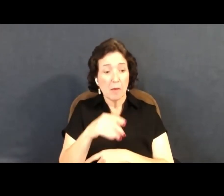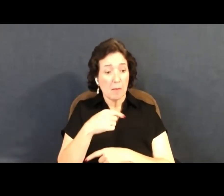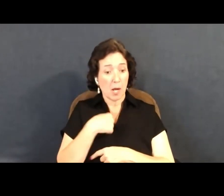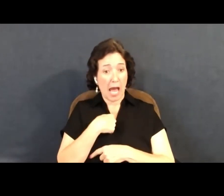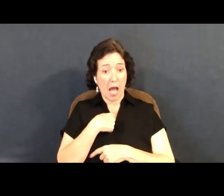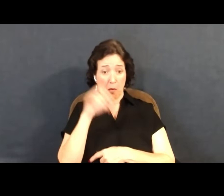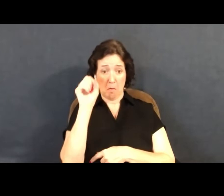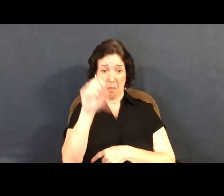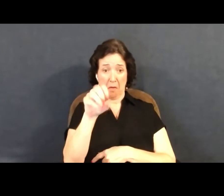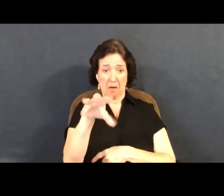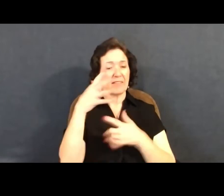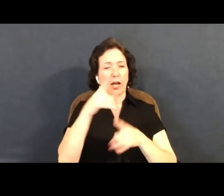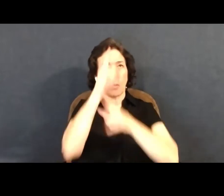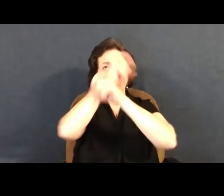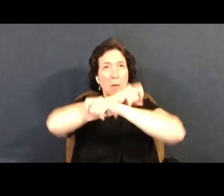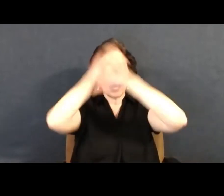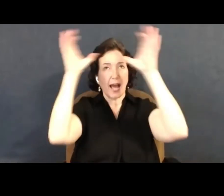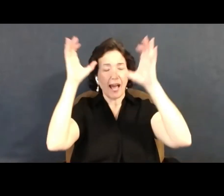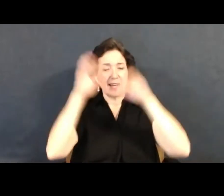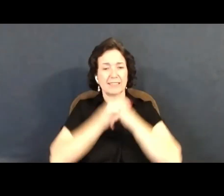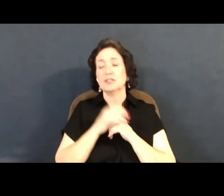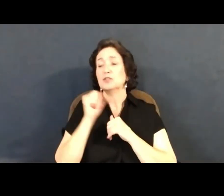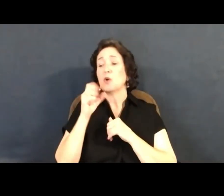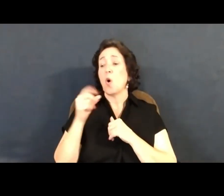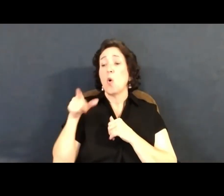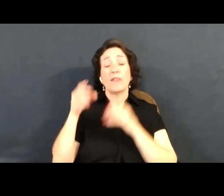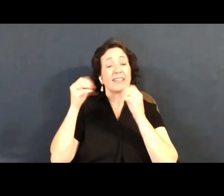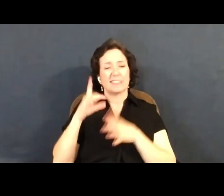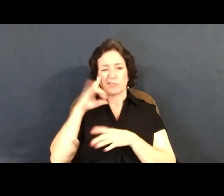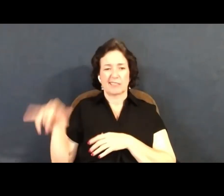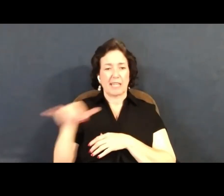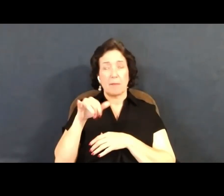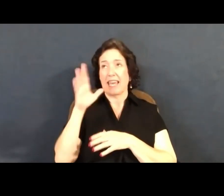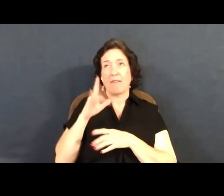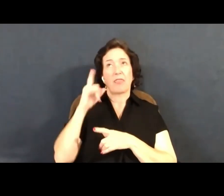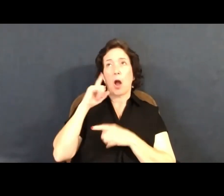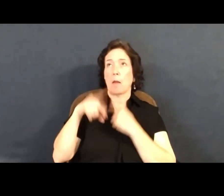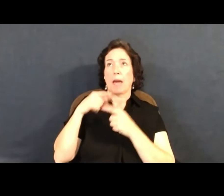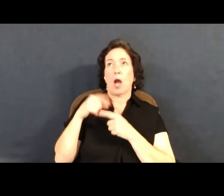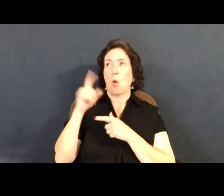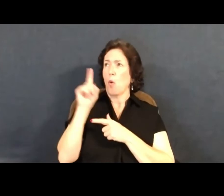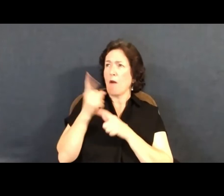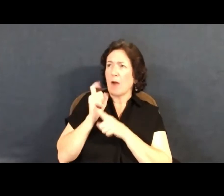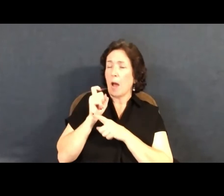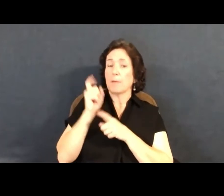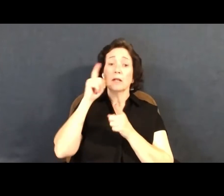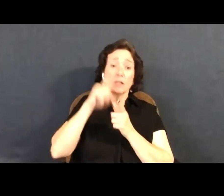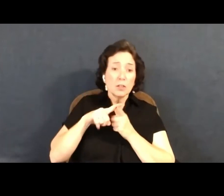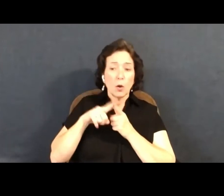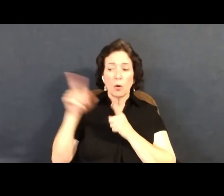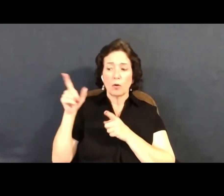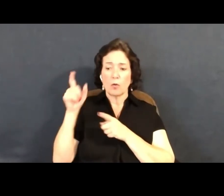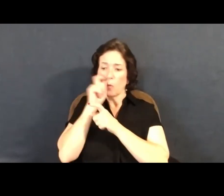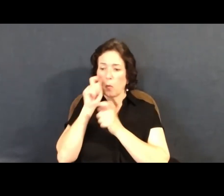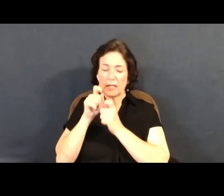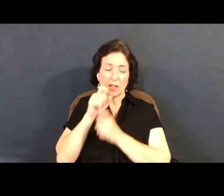is. He hadn't wondered, but now that's all he could think of. And so he started to walk upstream in the direction that the packet came